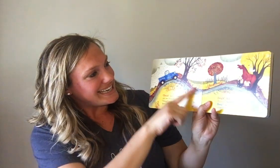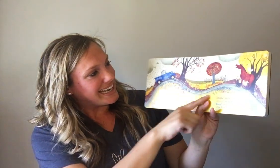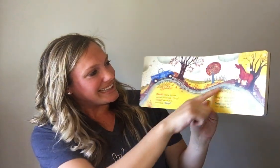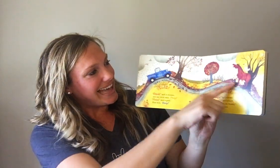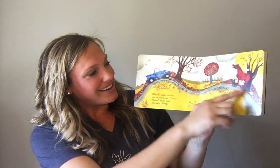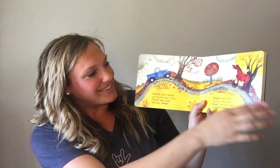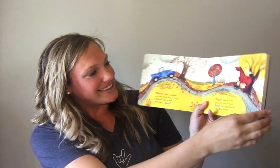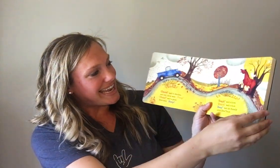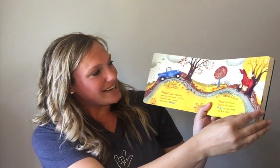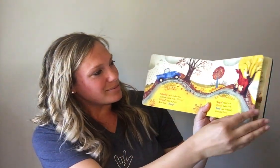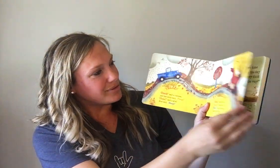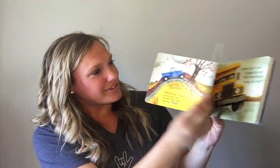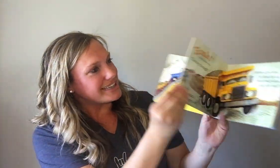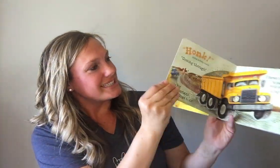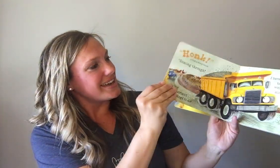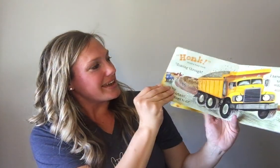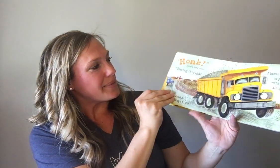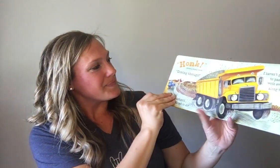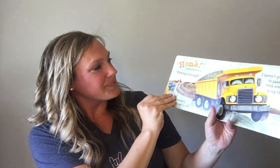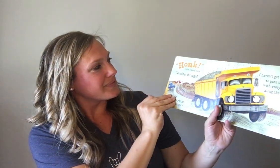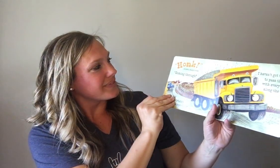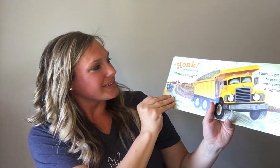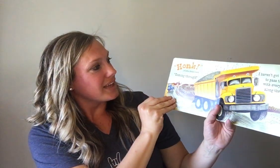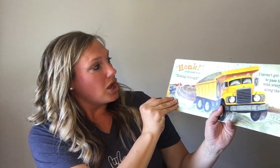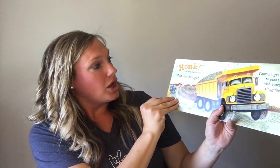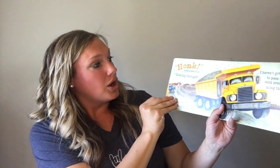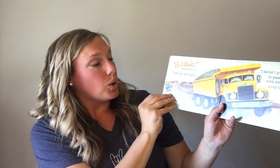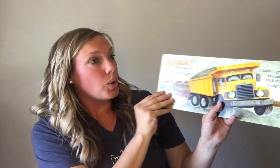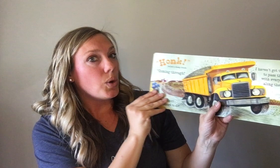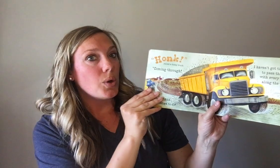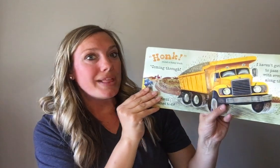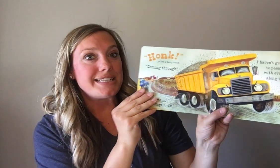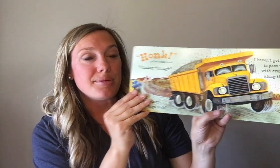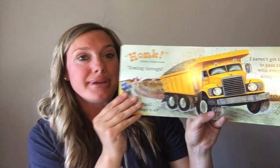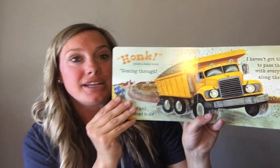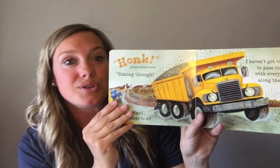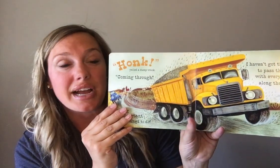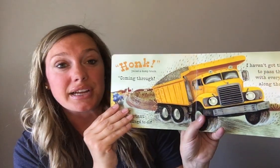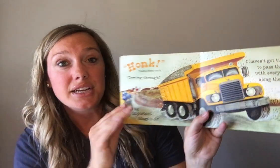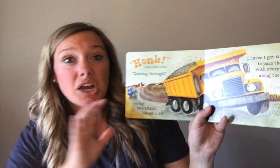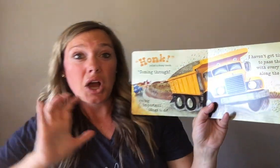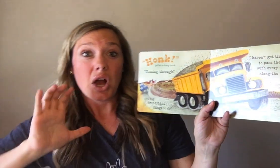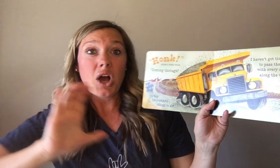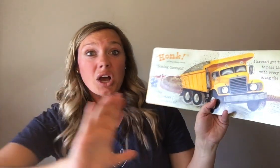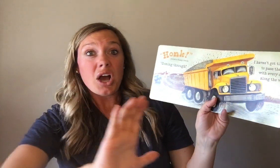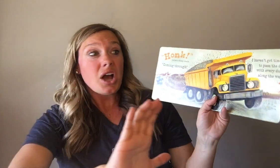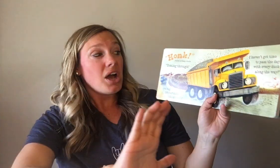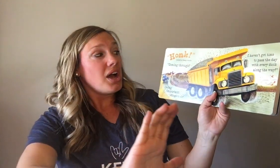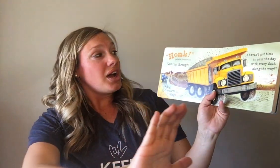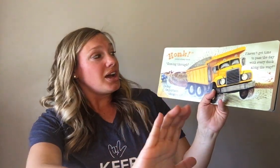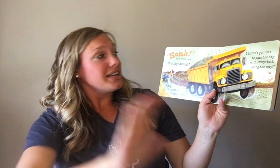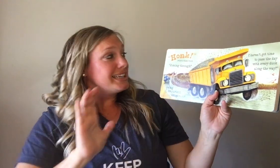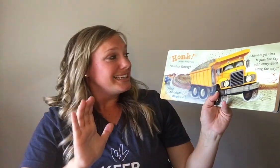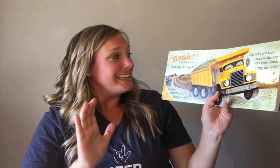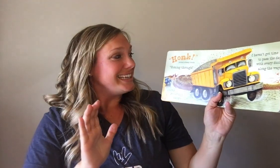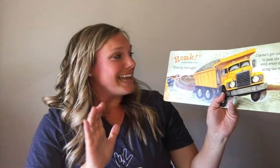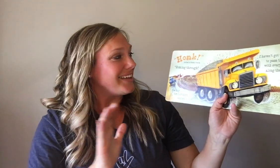seeing a lot of animal friends, huh? Oh, that's a big truck. Honk, yelled the